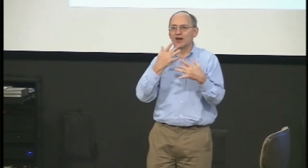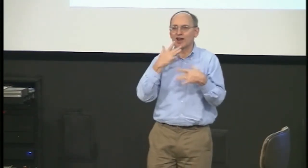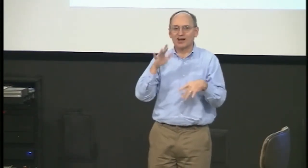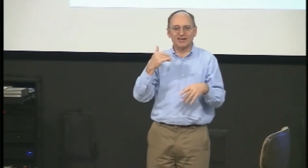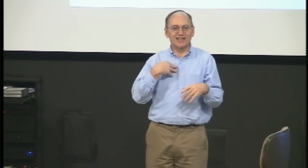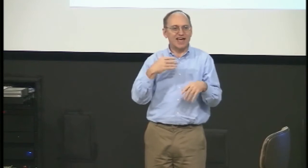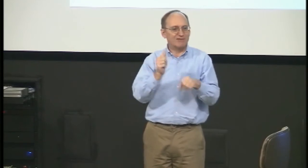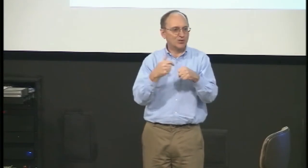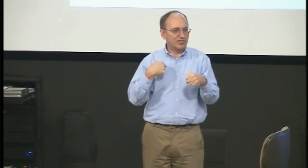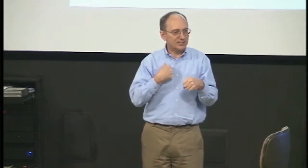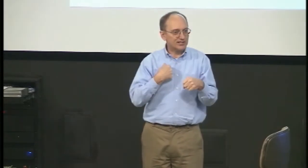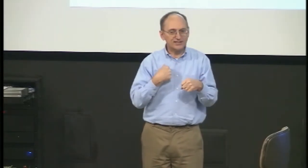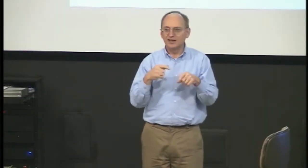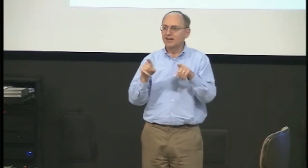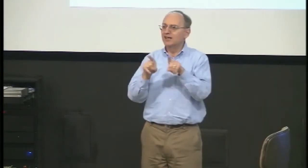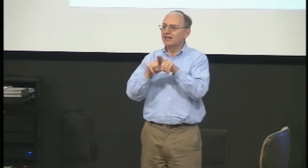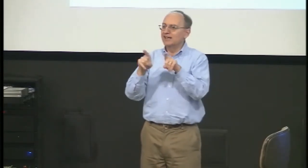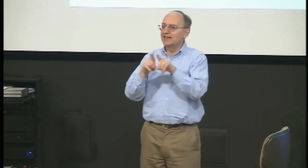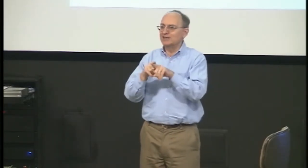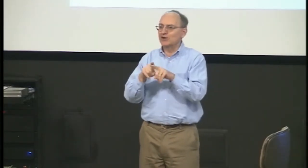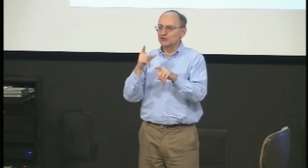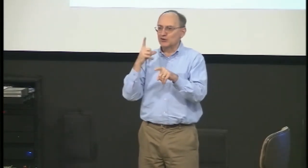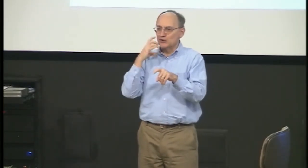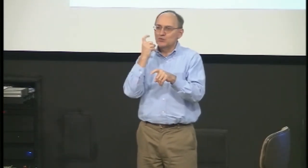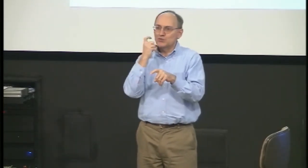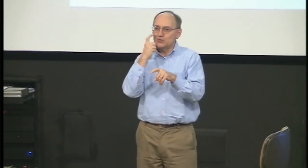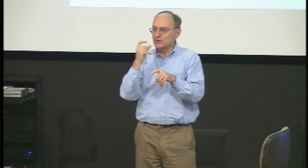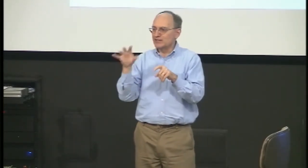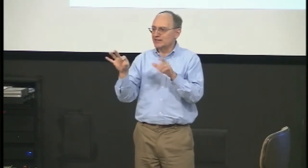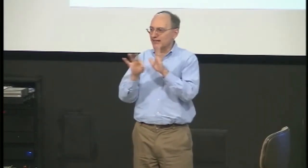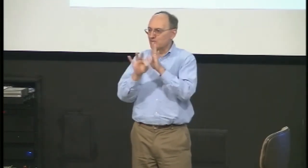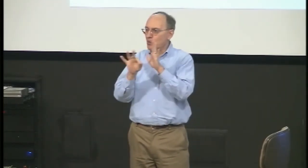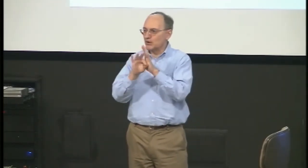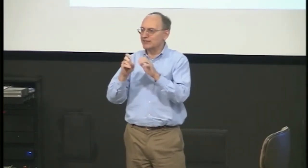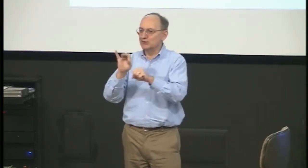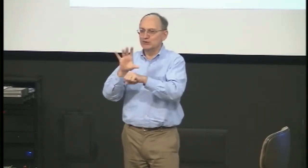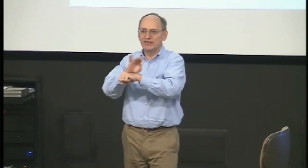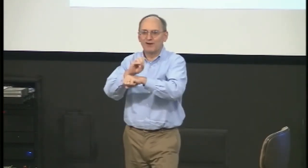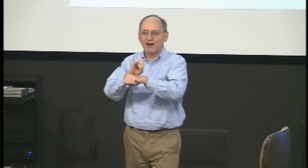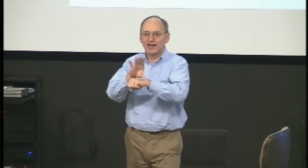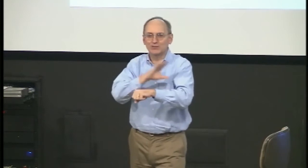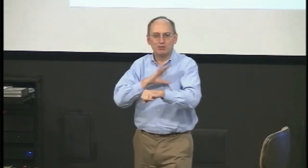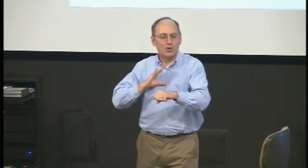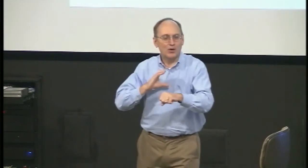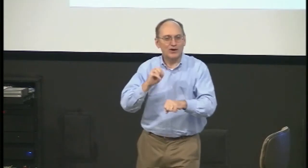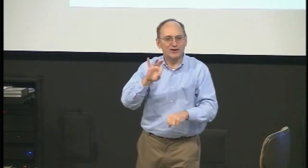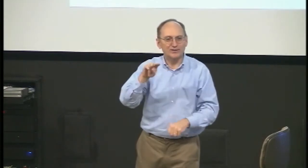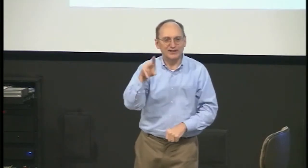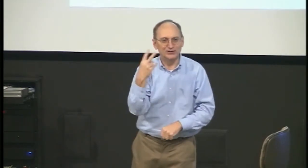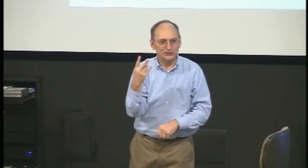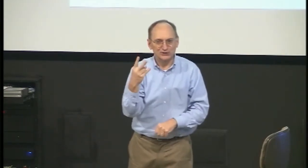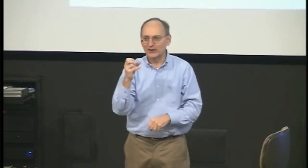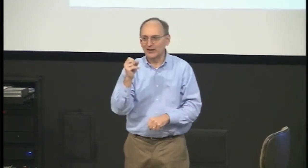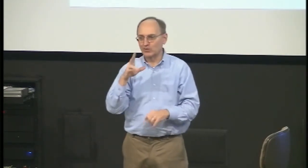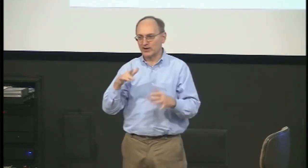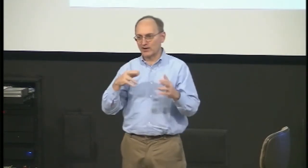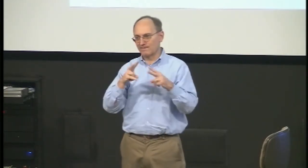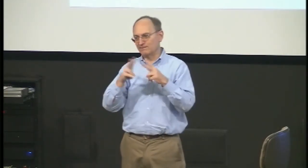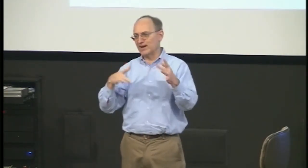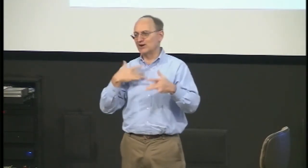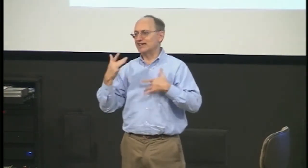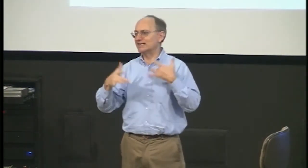short, I can't say enough about him, and you can understand why we are so lucky to have him with us today. He also was recently appointed to the advisory